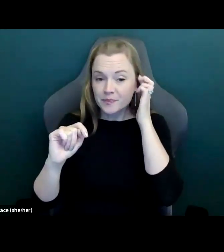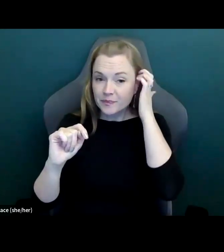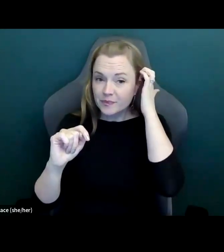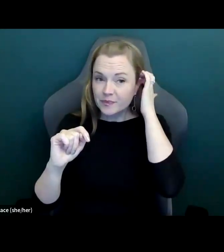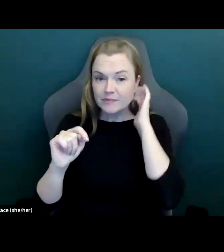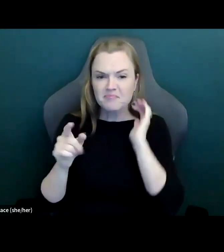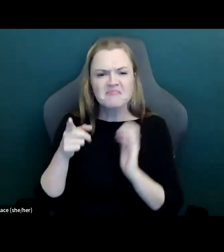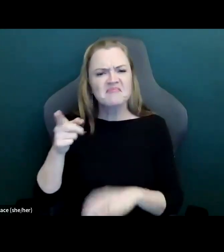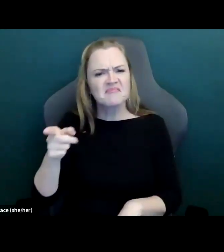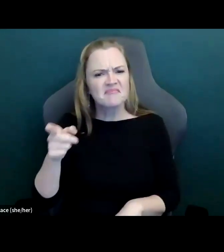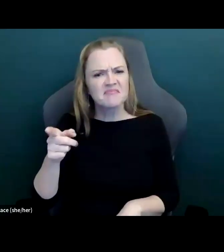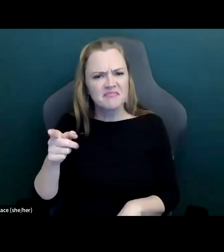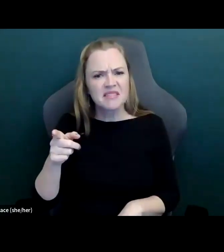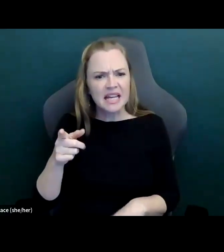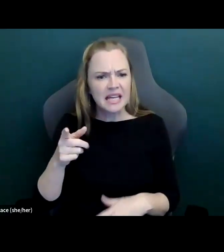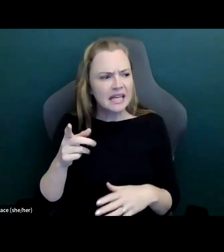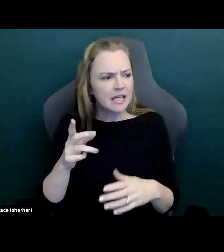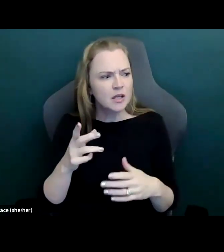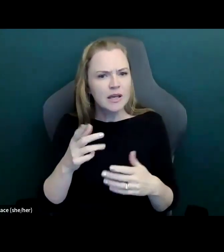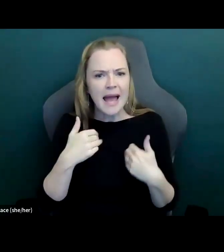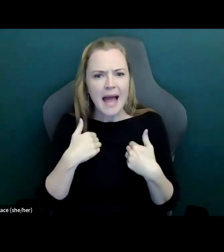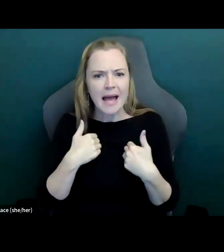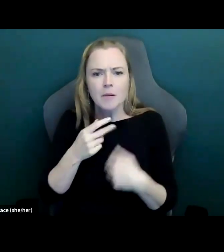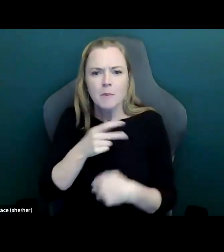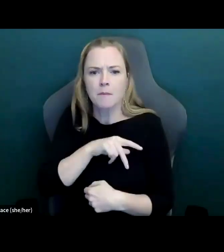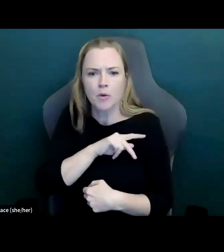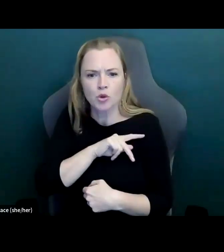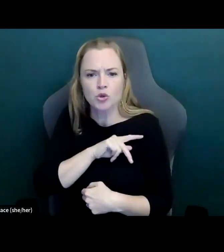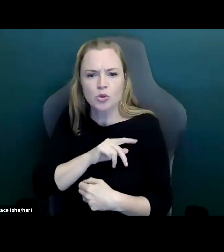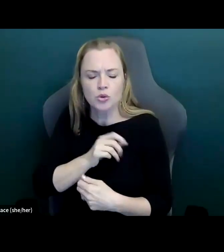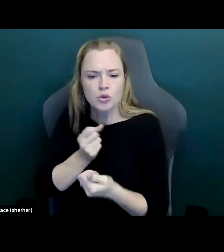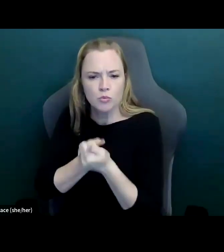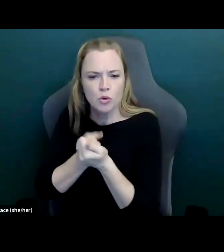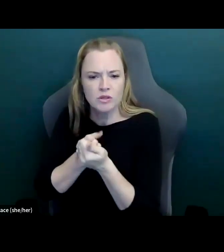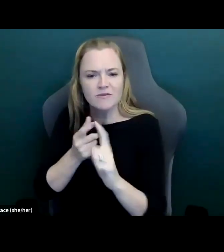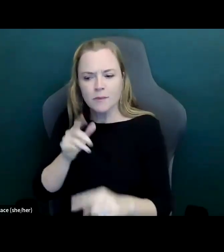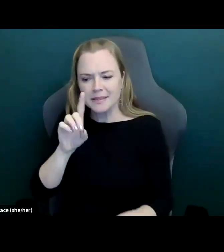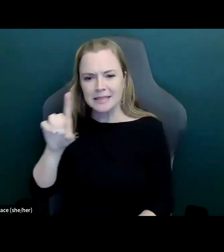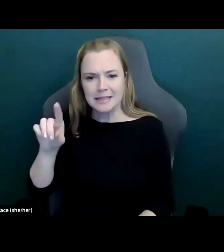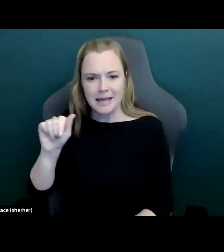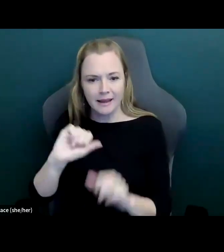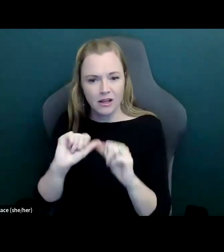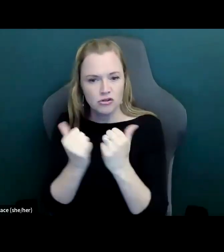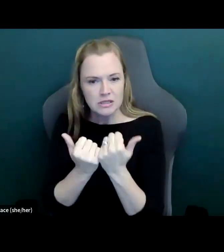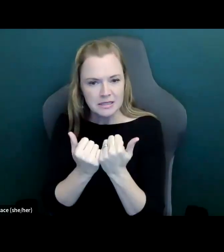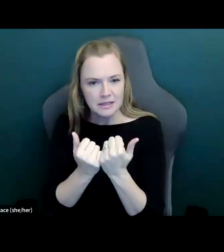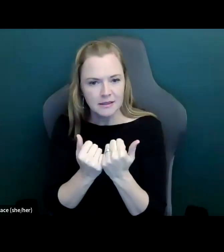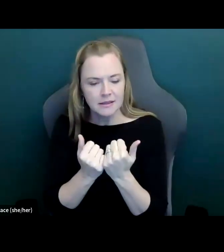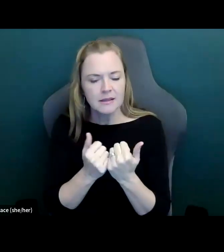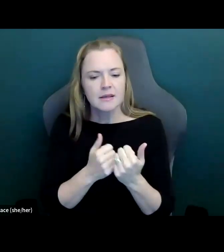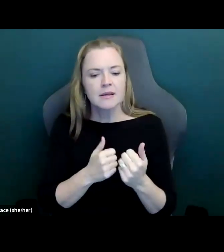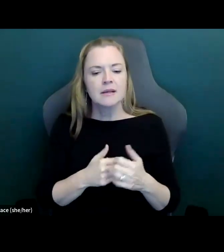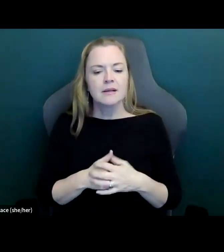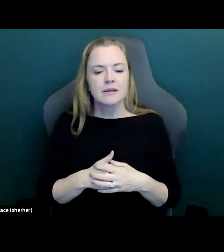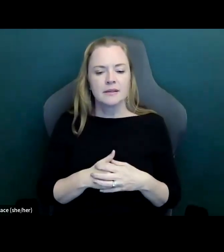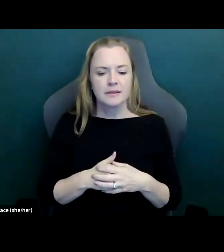he was getting personal supports from the DDHA agency that we were utilizing at the time.